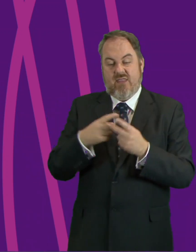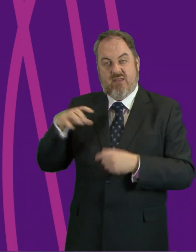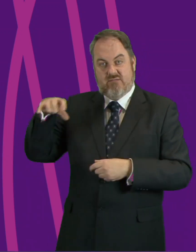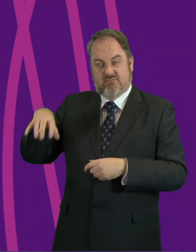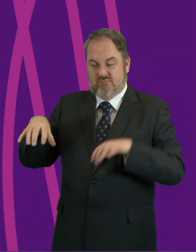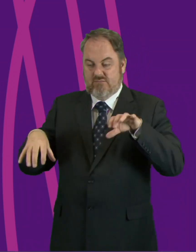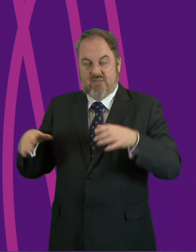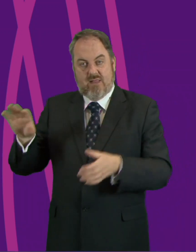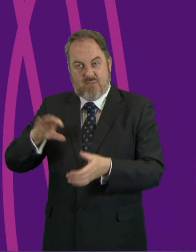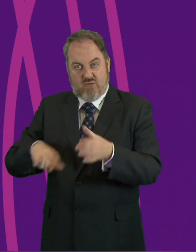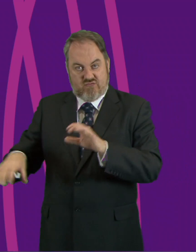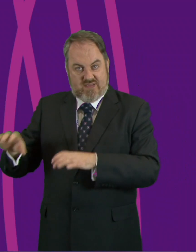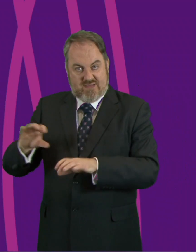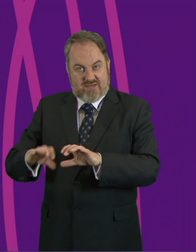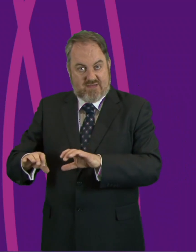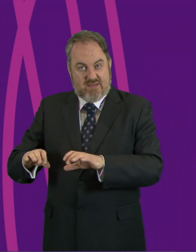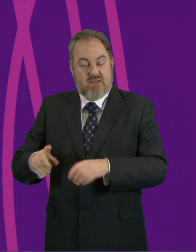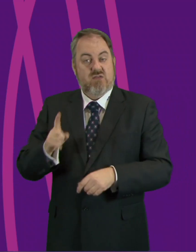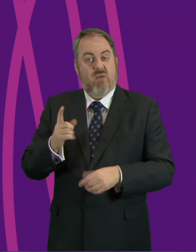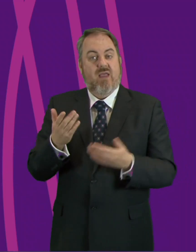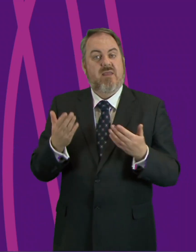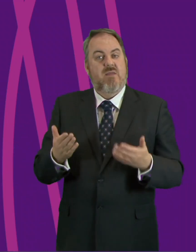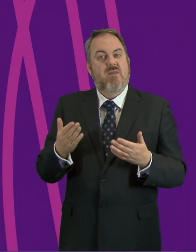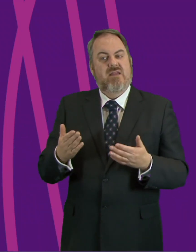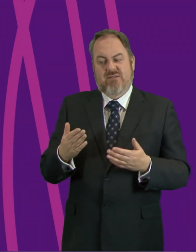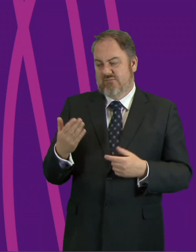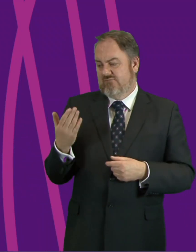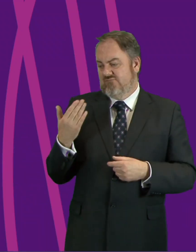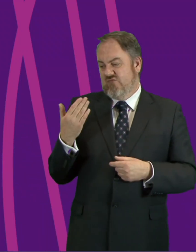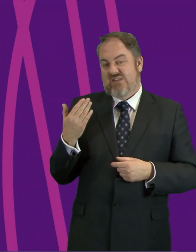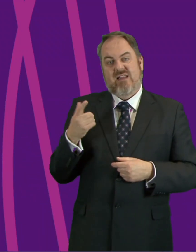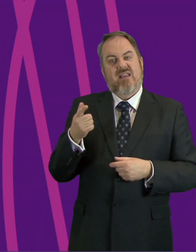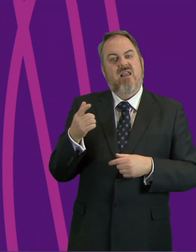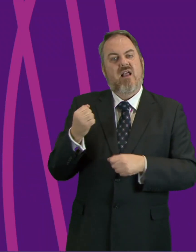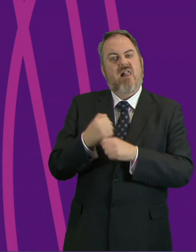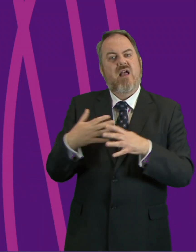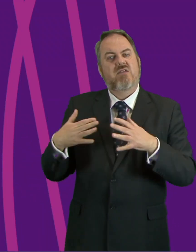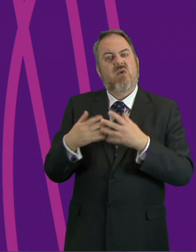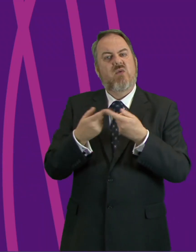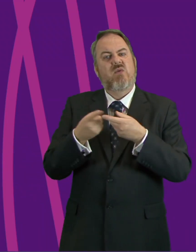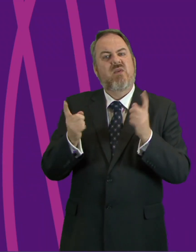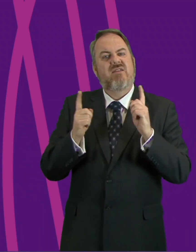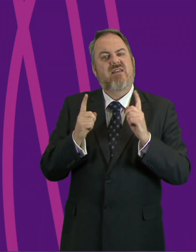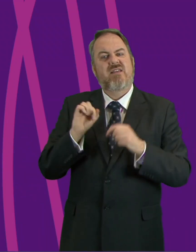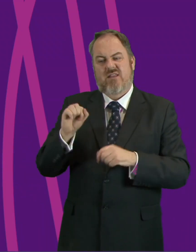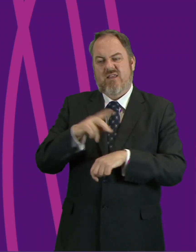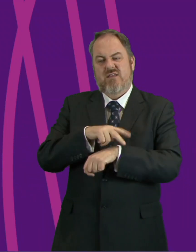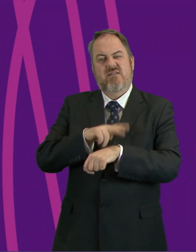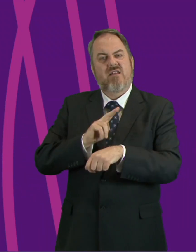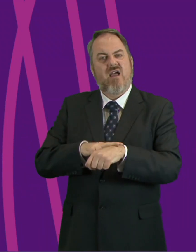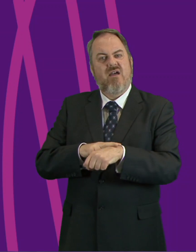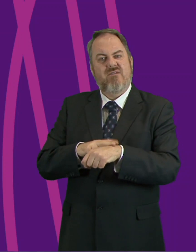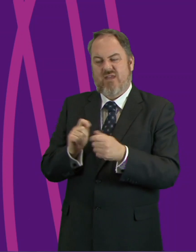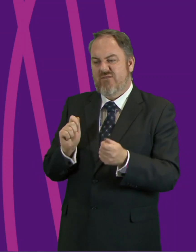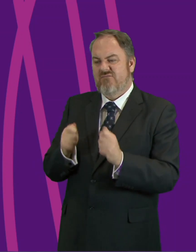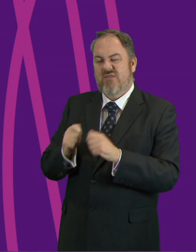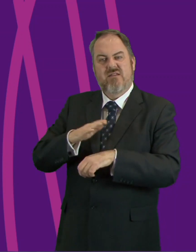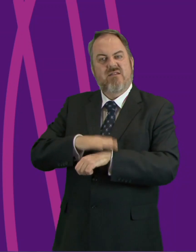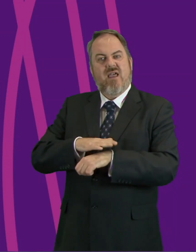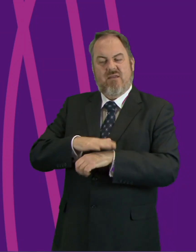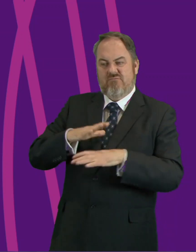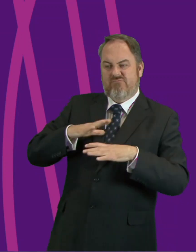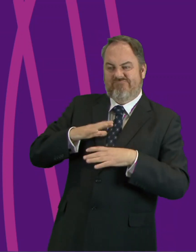change to the shift pattern in Glasgow University was taking 2,000 off of that up until yesterday. So the